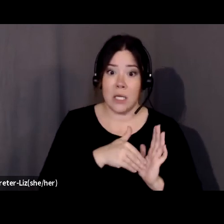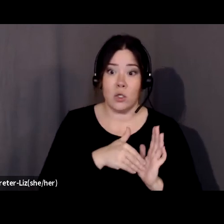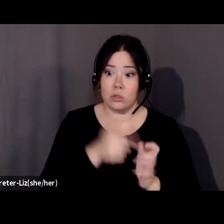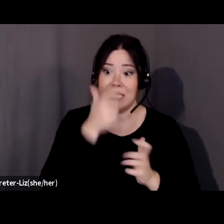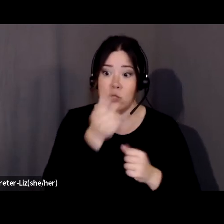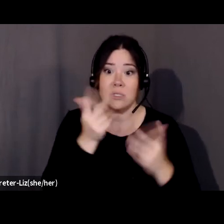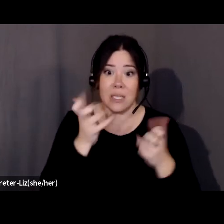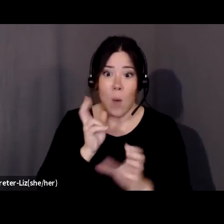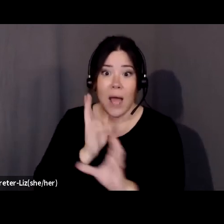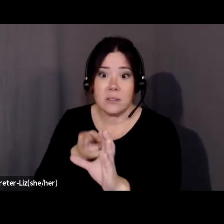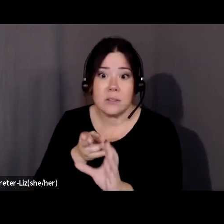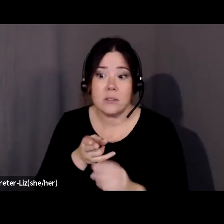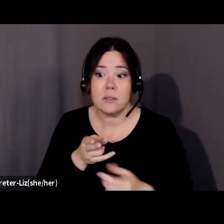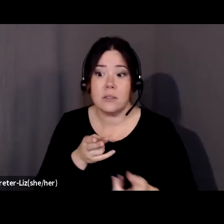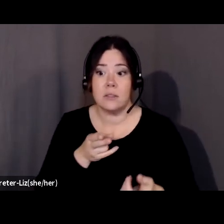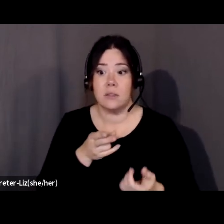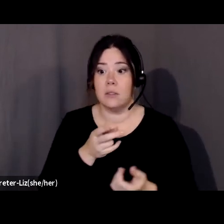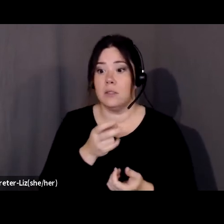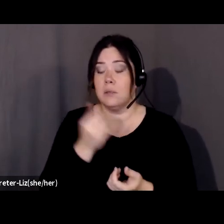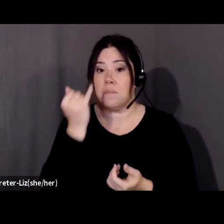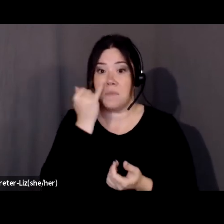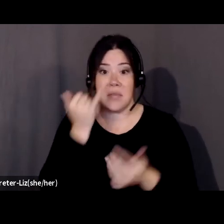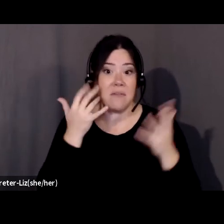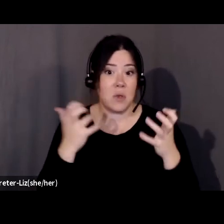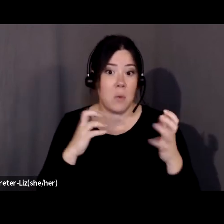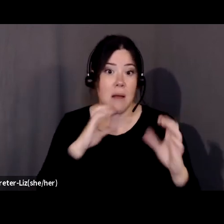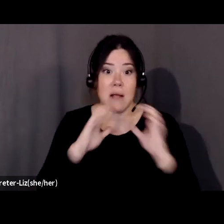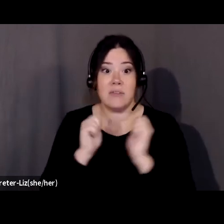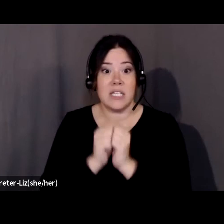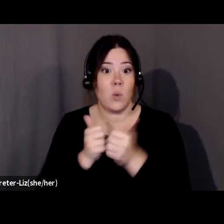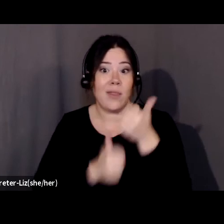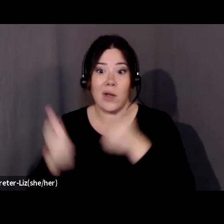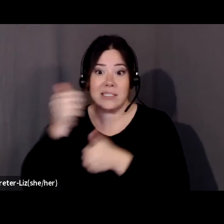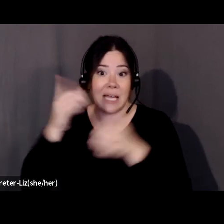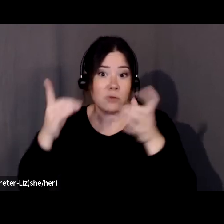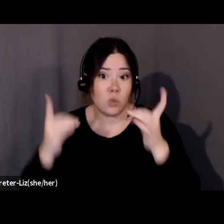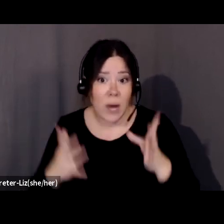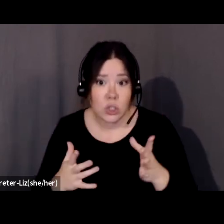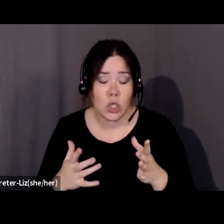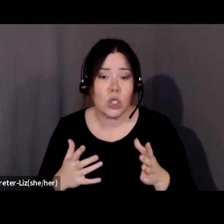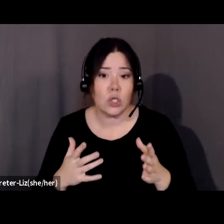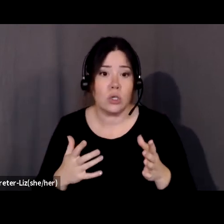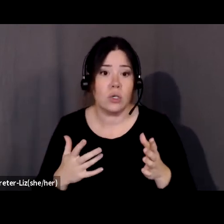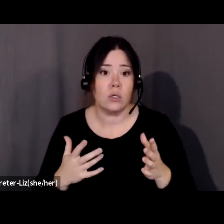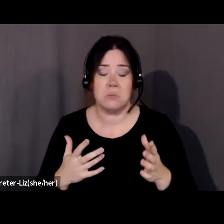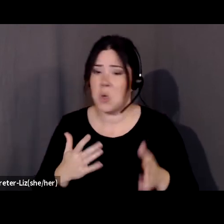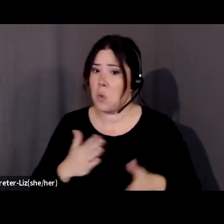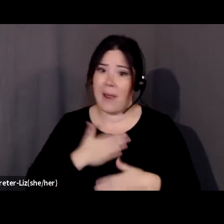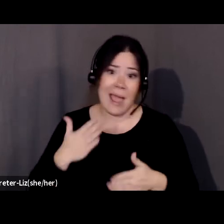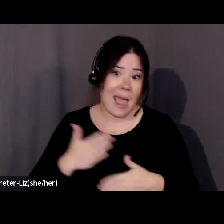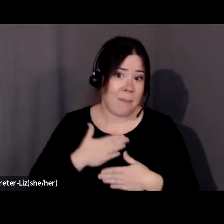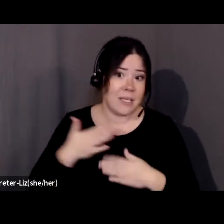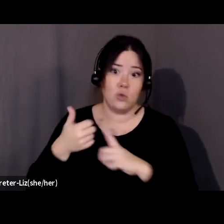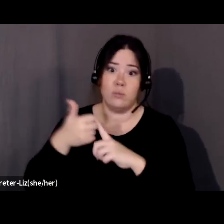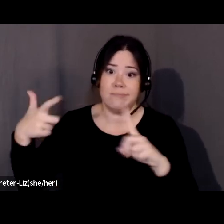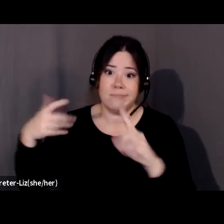and if you want to have a conversation with your executive director, we're happy to provide more